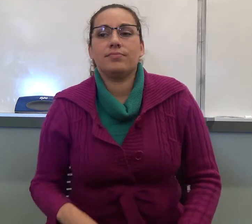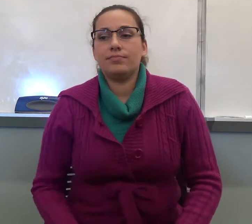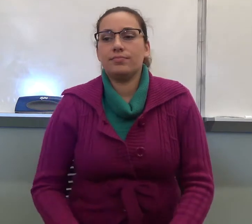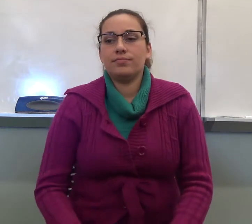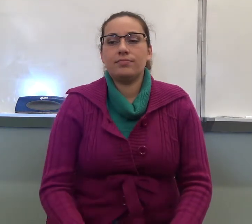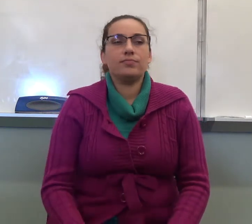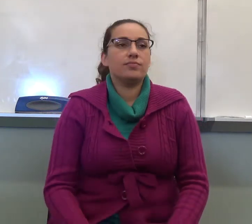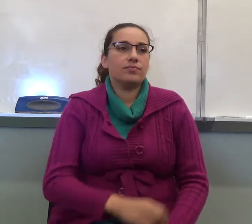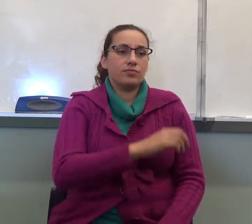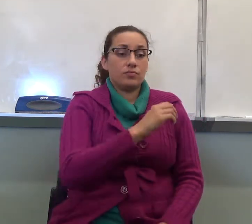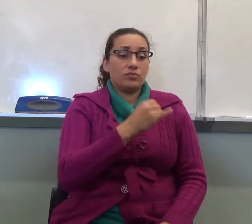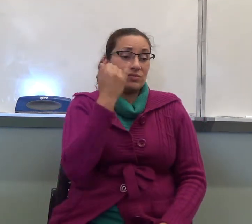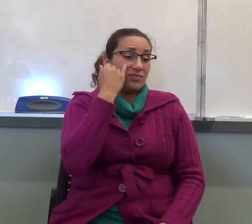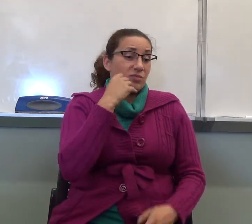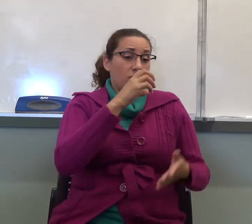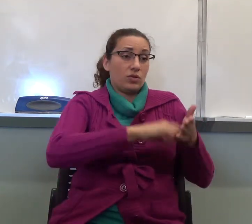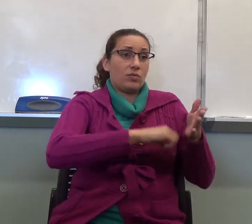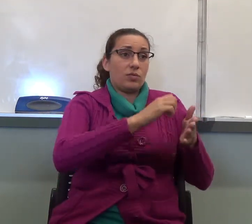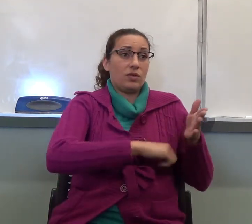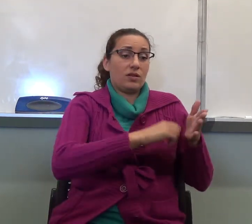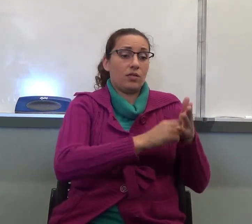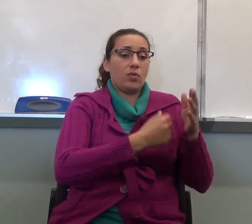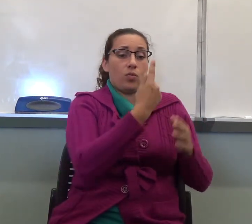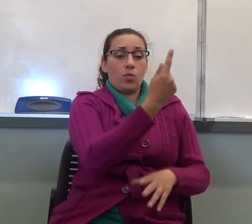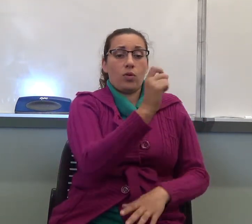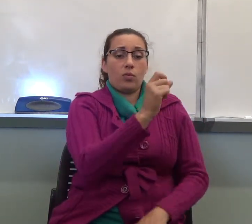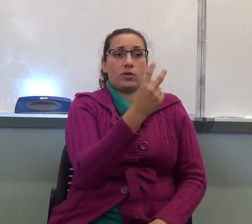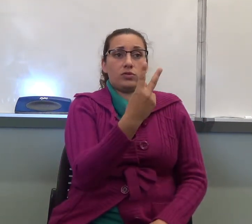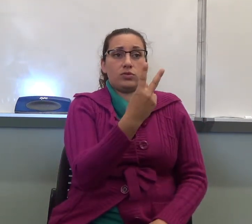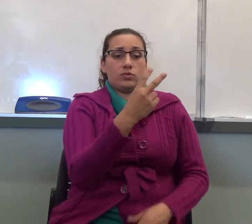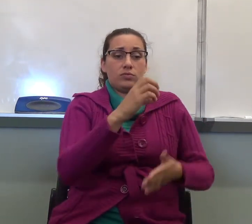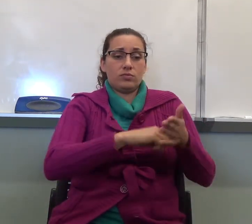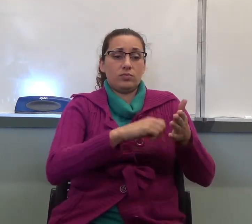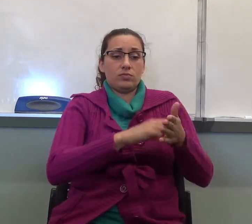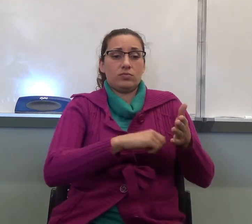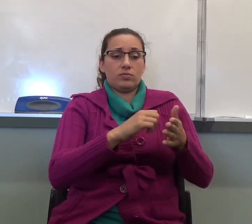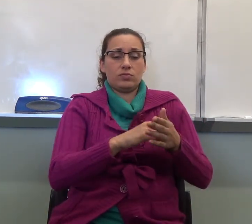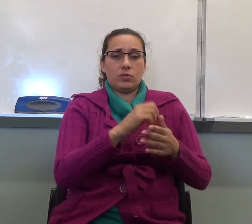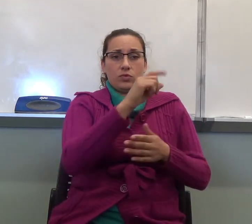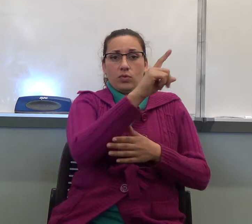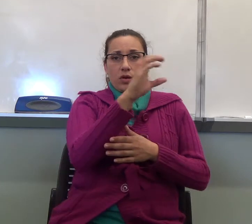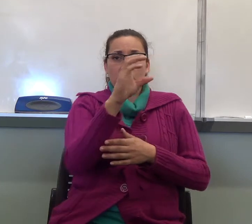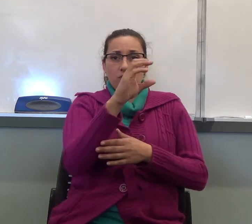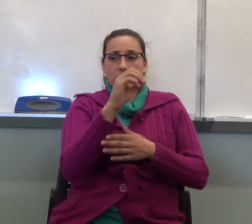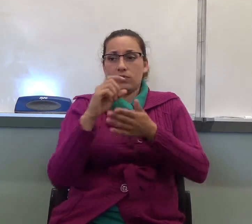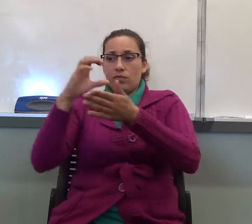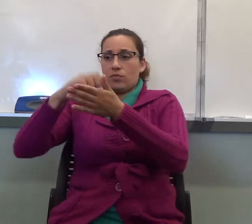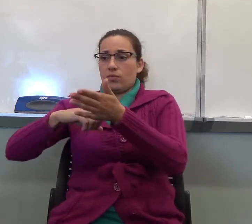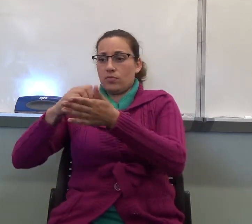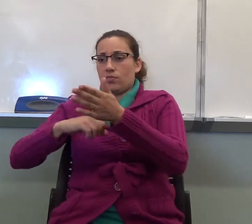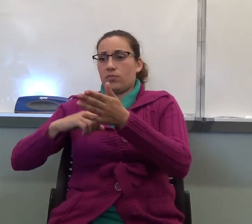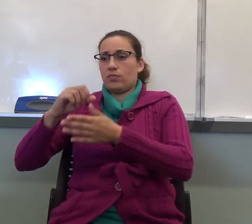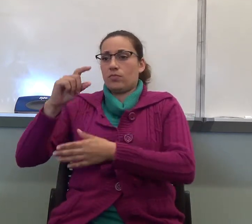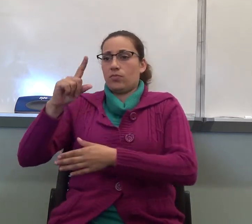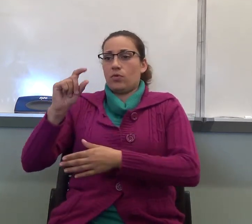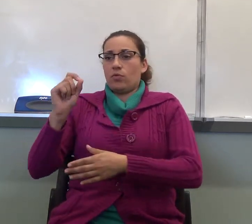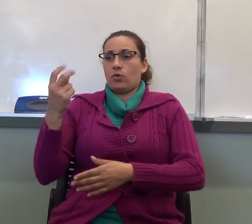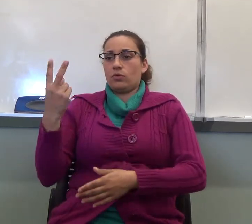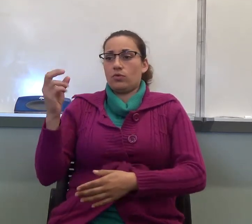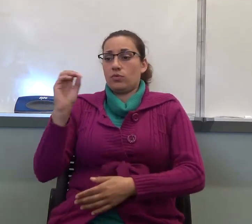So if you subtract 1.2% from this side and subtract 1.2% from this side, you're going to